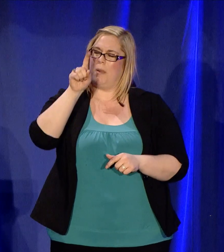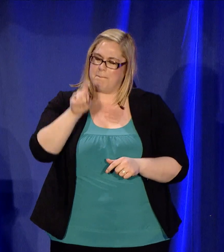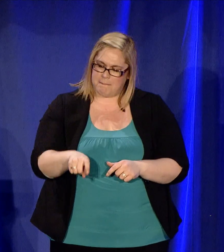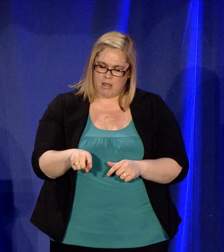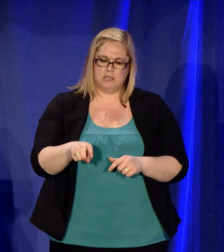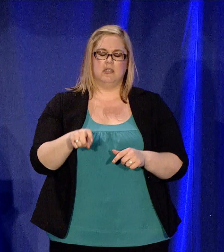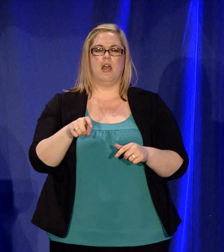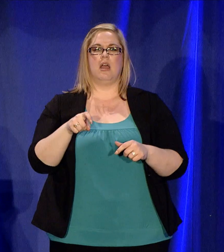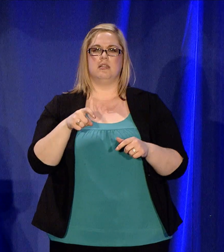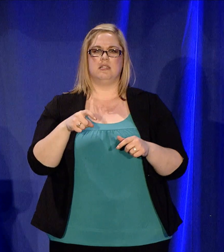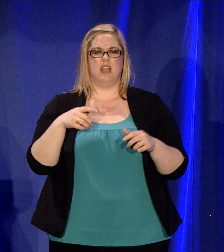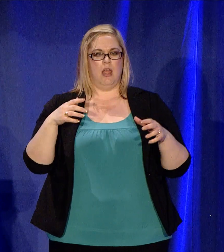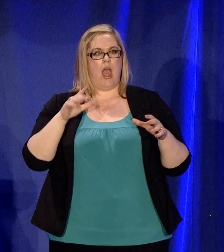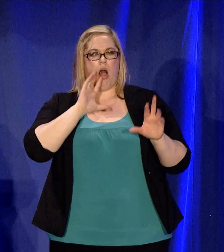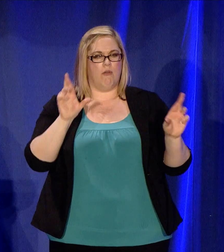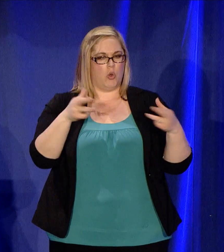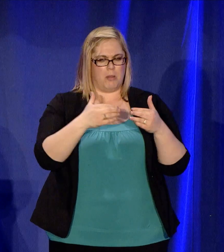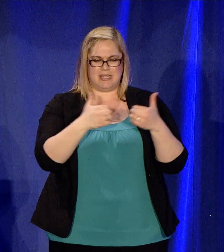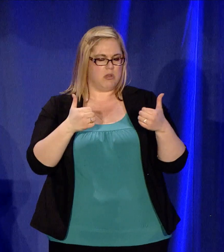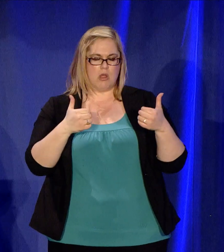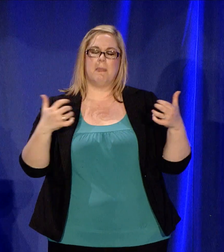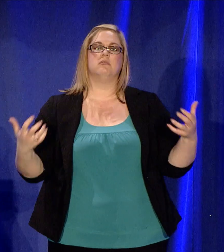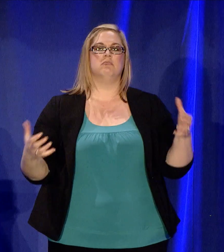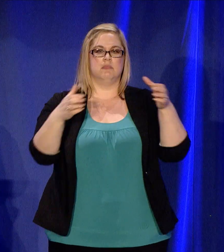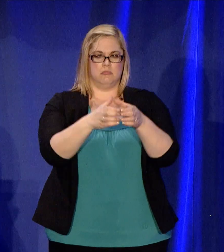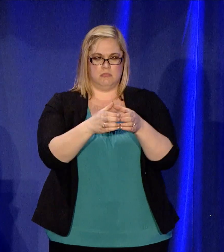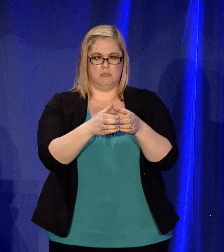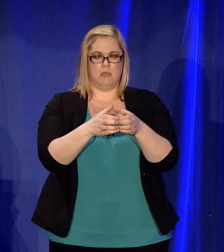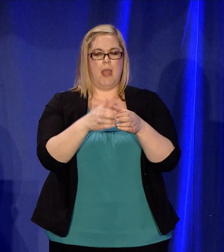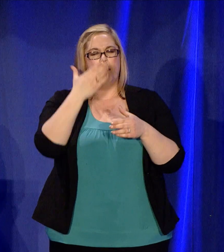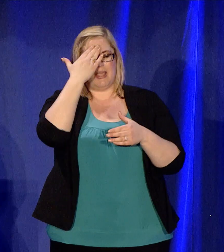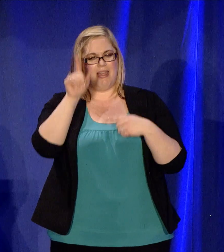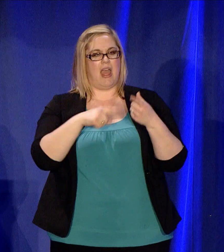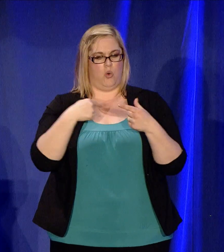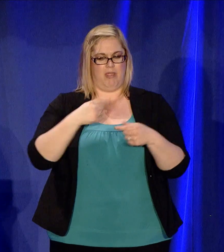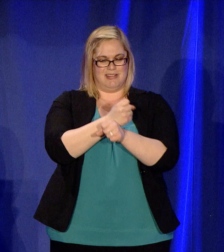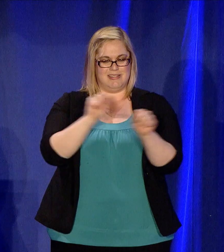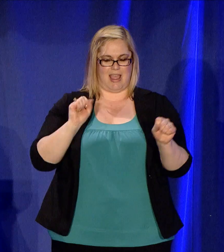our party's wounds, for only then can we save our country.